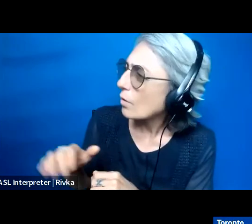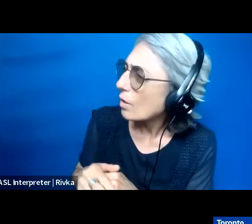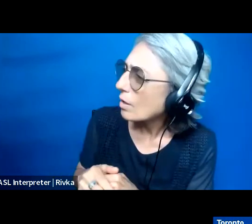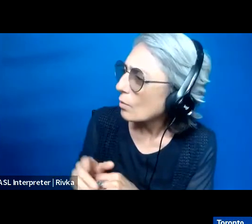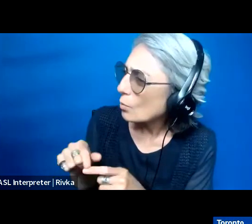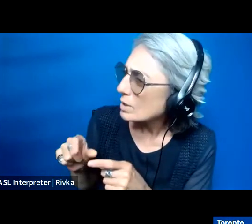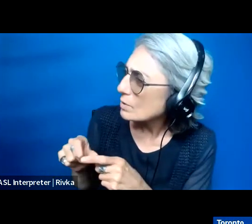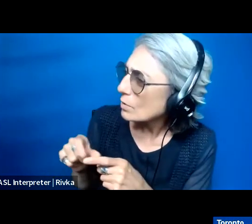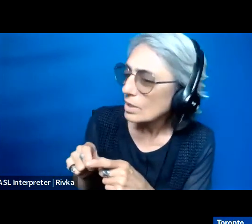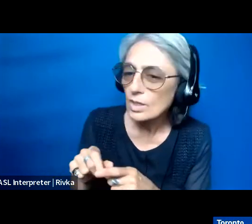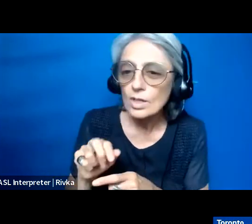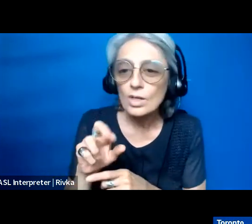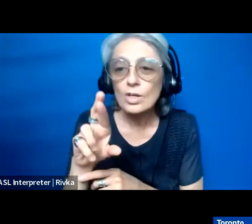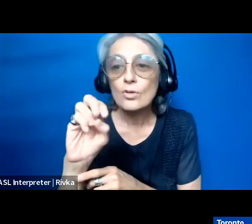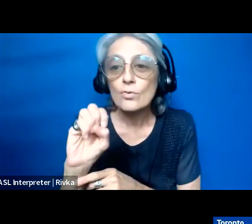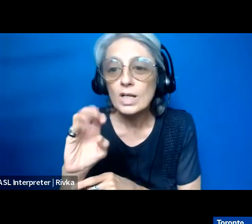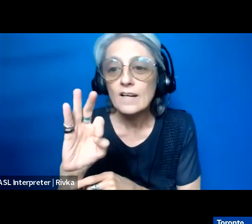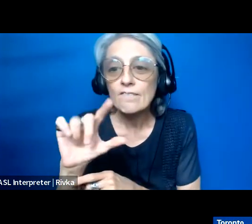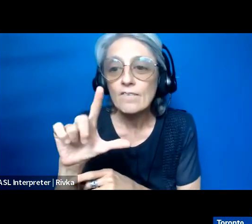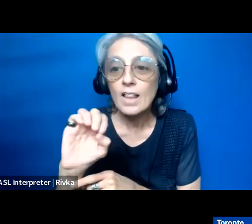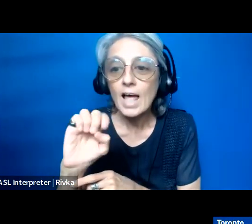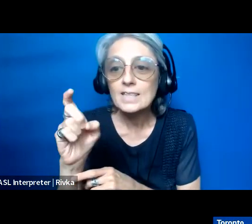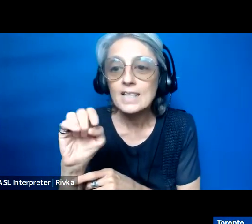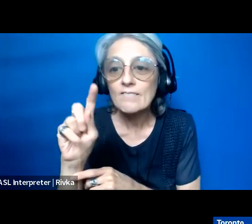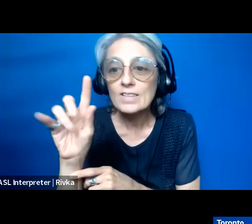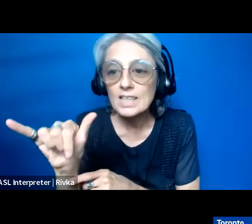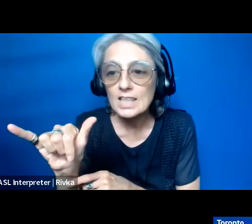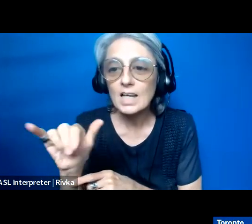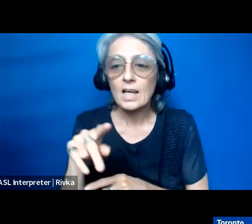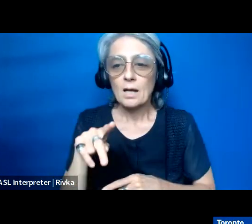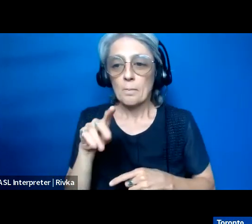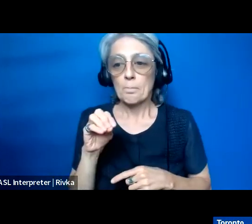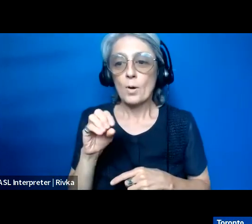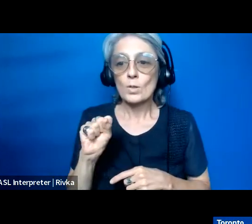the word? Reflexivity. Reflexivity. Okay. Positionality. Yeah, right.